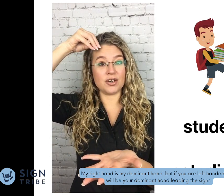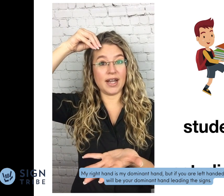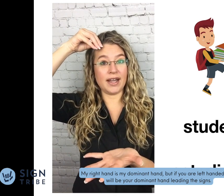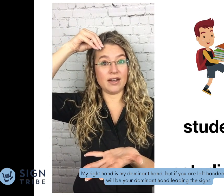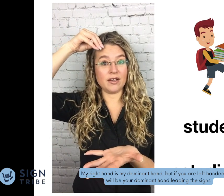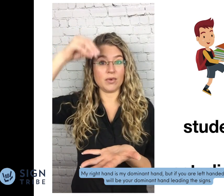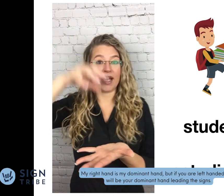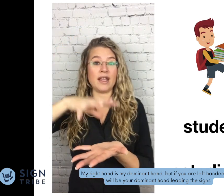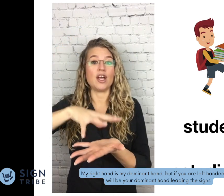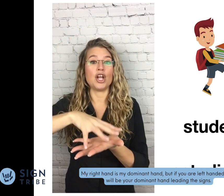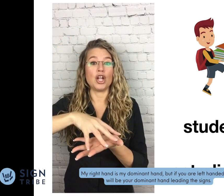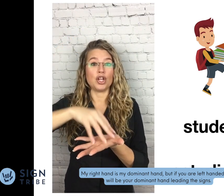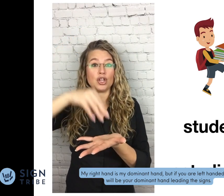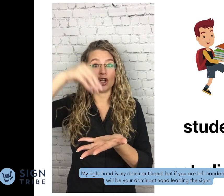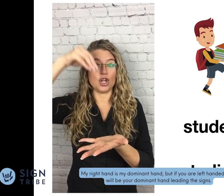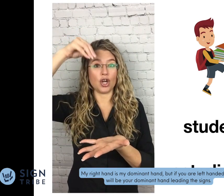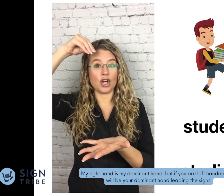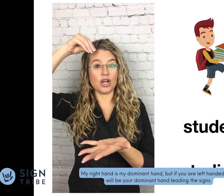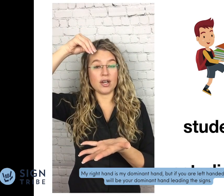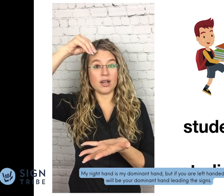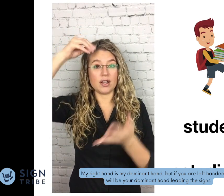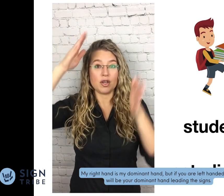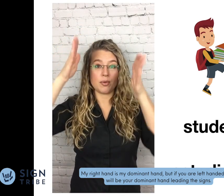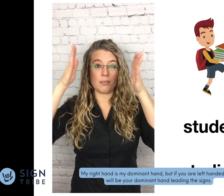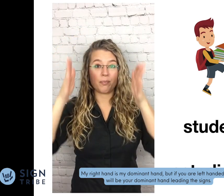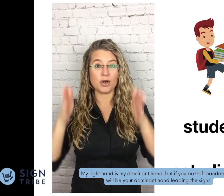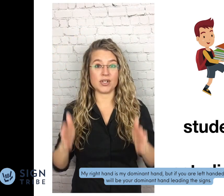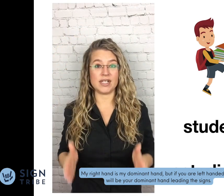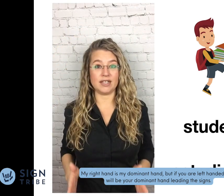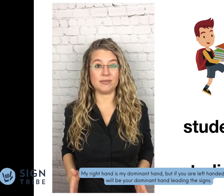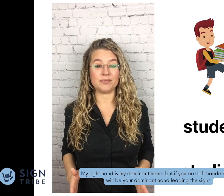head. Okay? Learn, person.